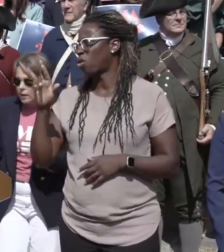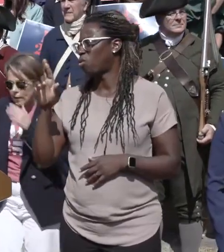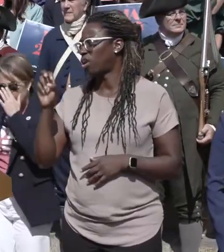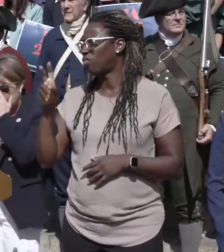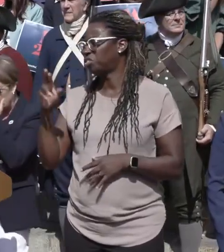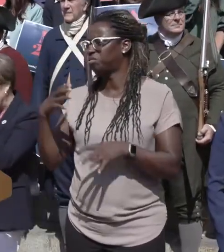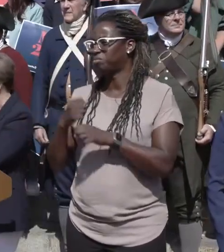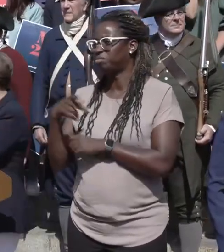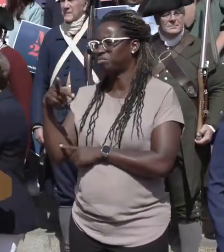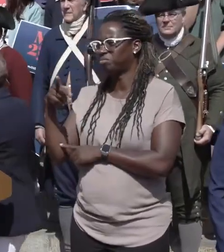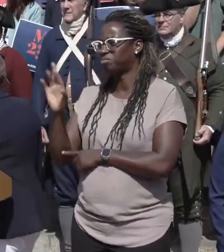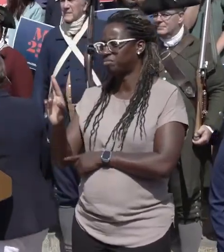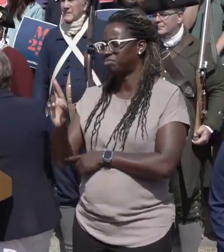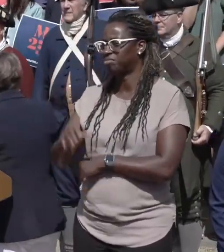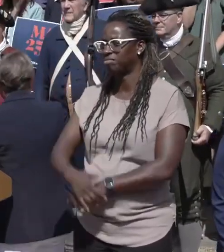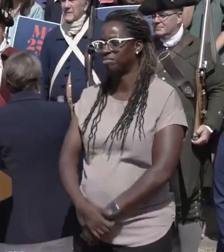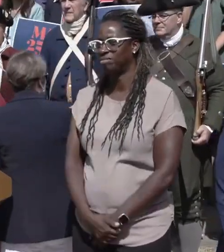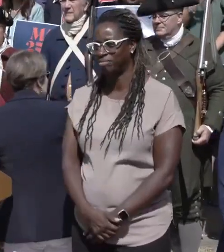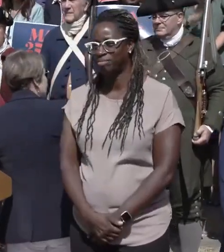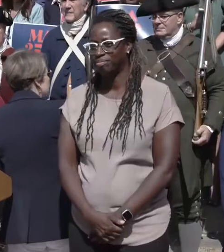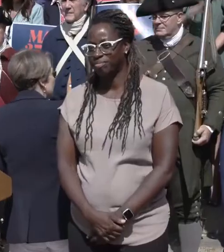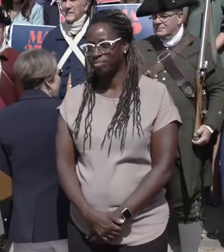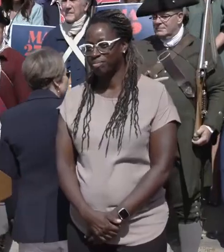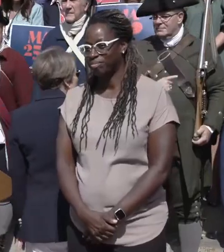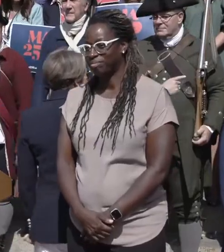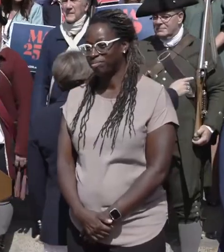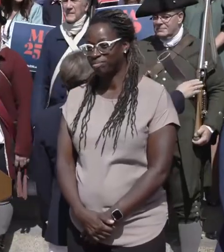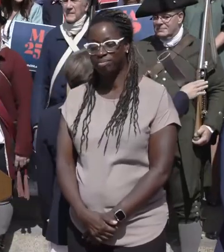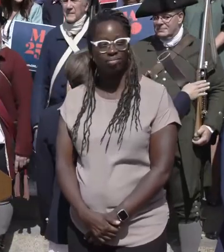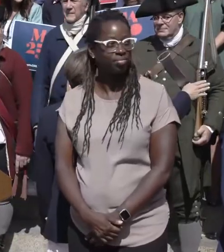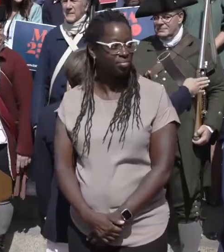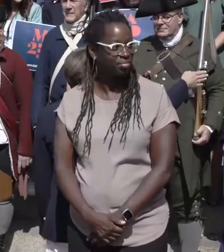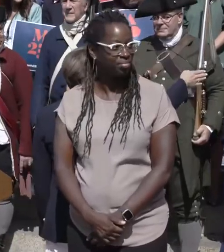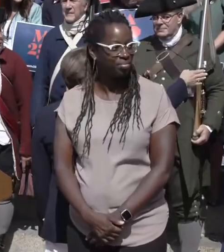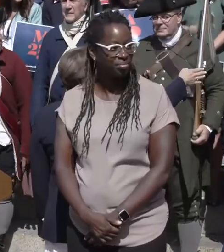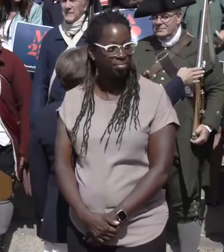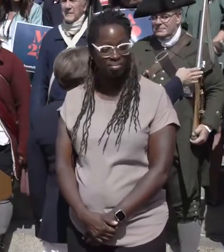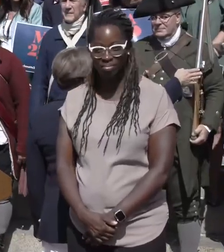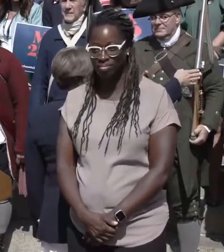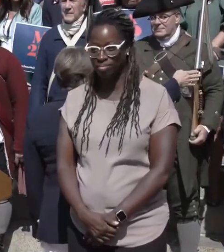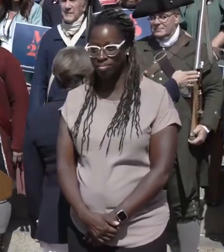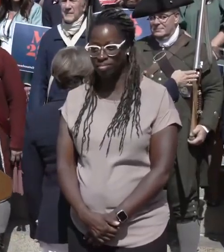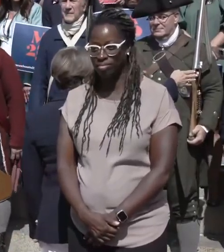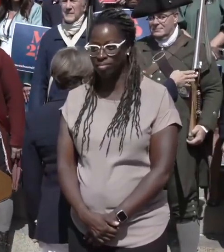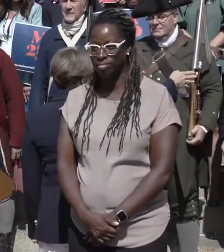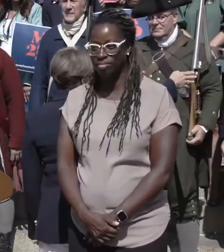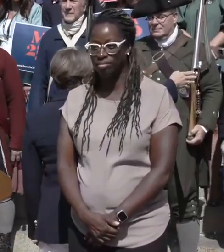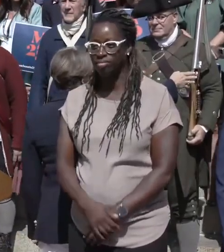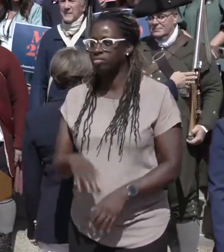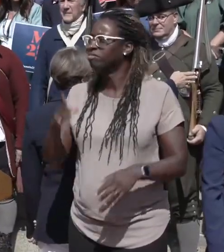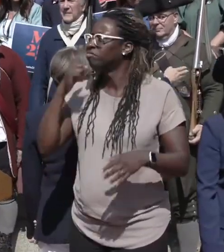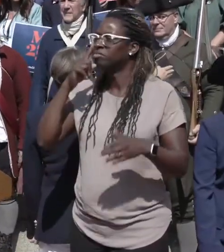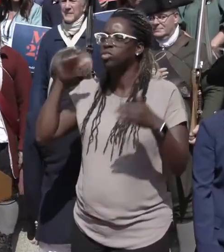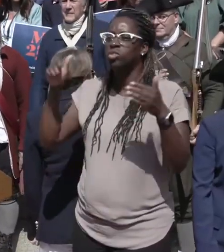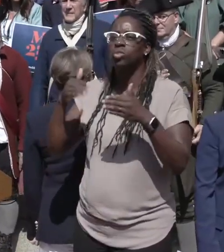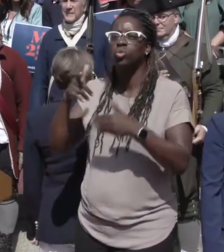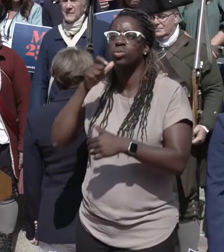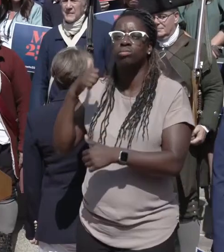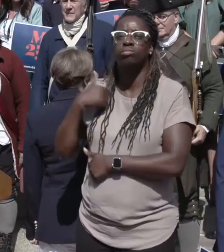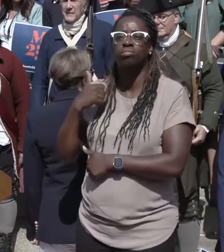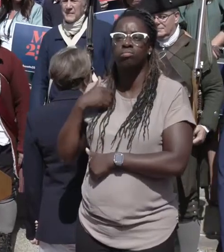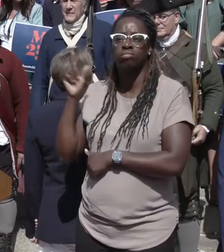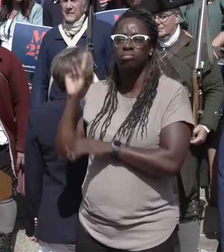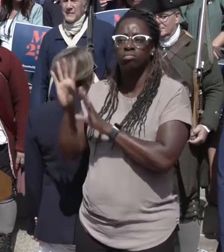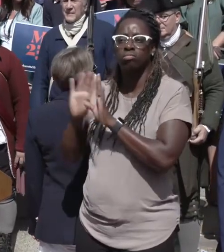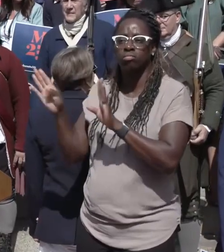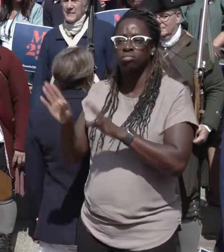We're waiting. Okay, great. Why don't you present yourselves? Who do we have here? Bill Clemens. From? Danvers Alarmless Company.